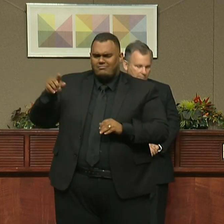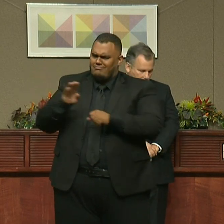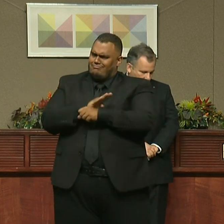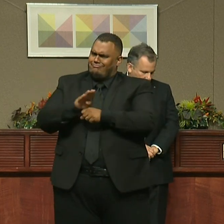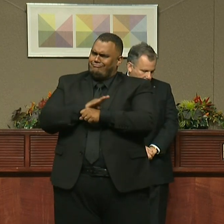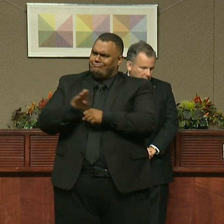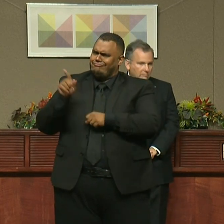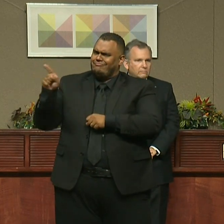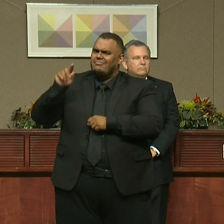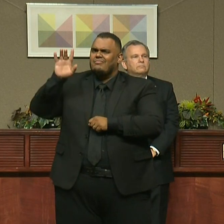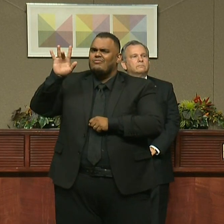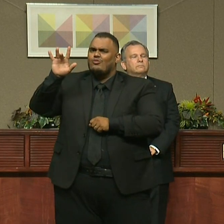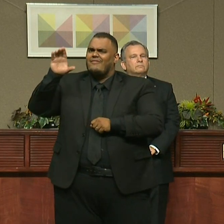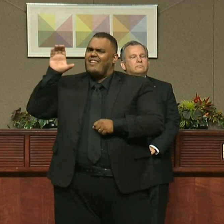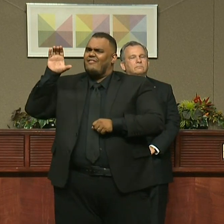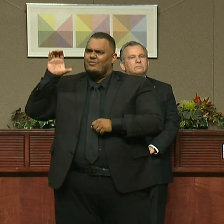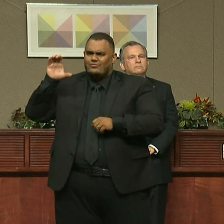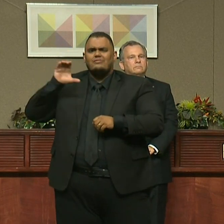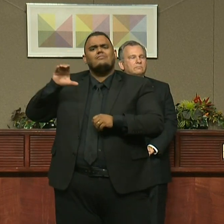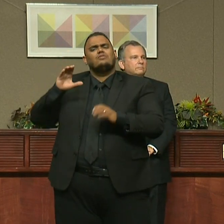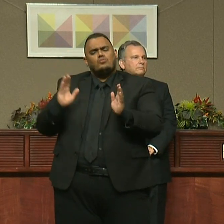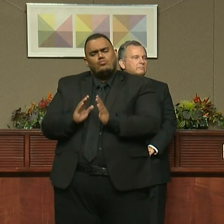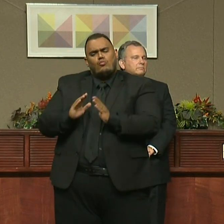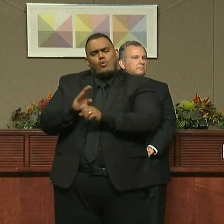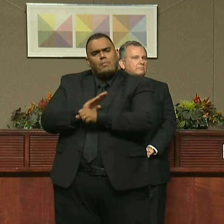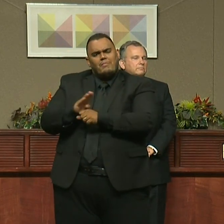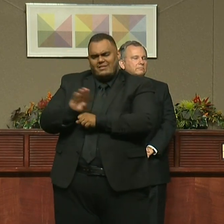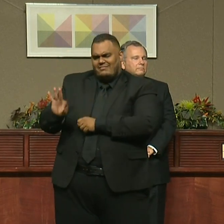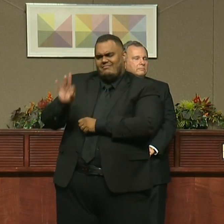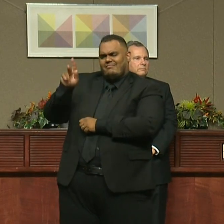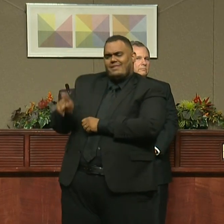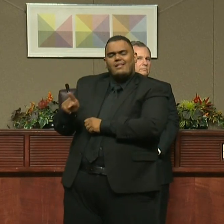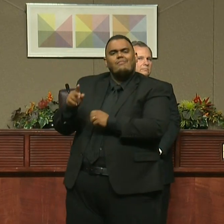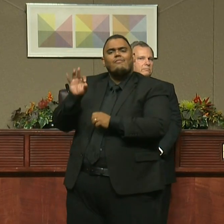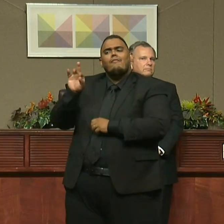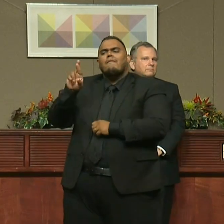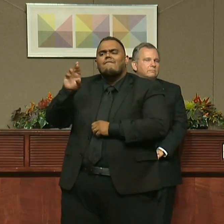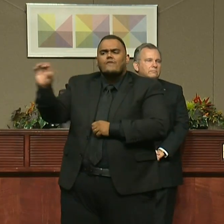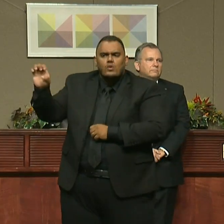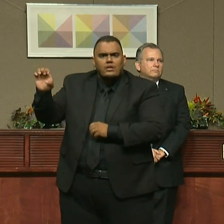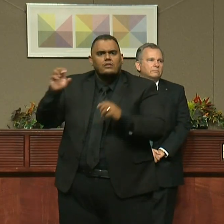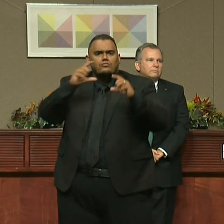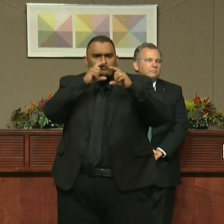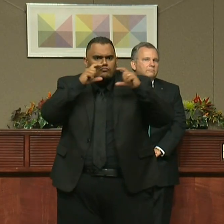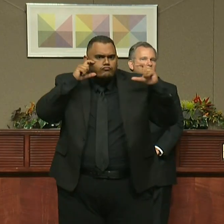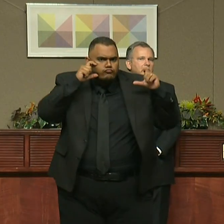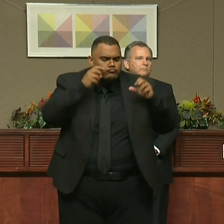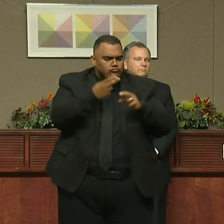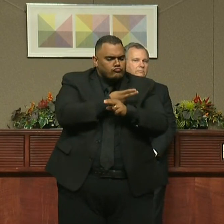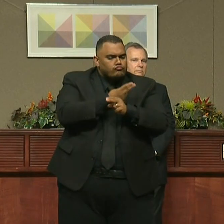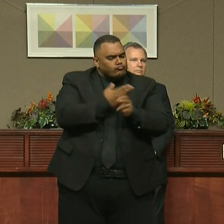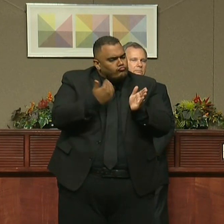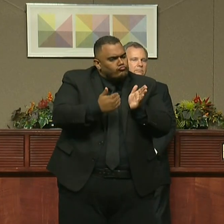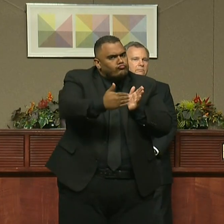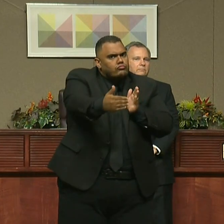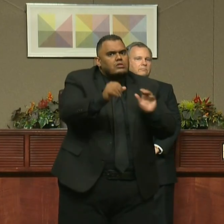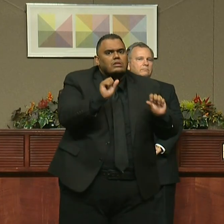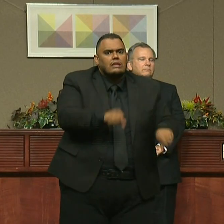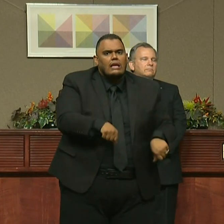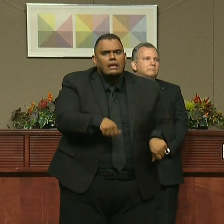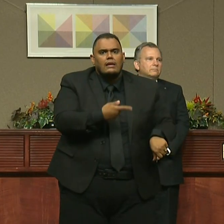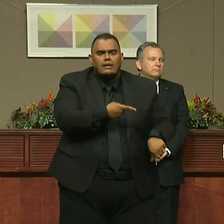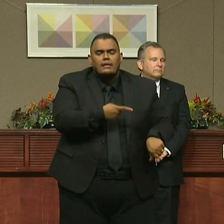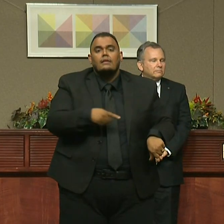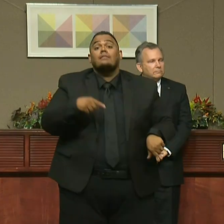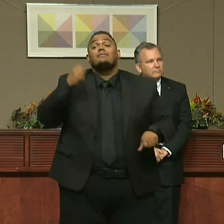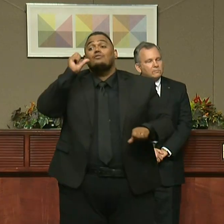have picked up free, reusable cloth face masks. Tomorrow, another 2,500